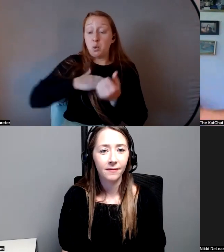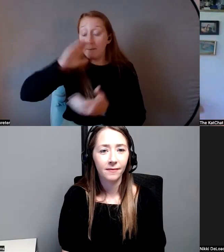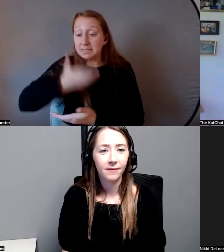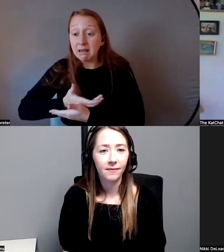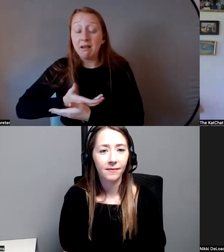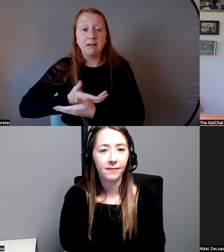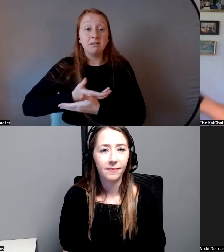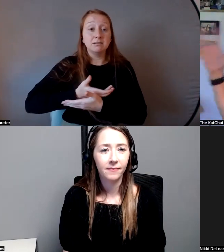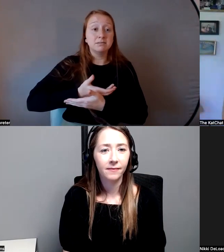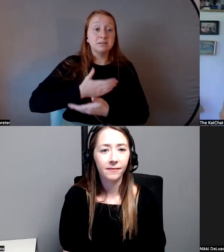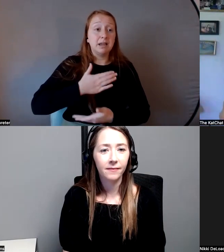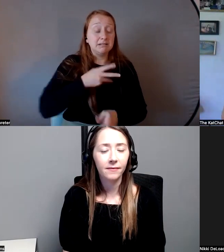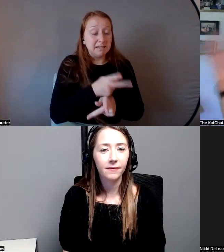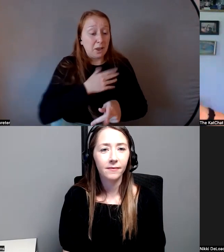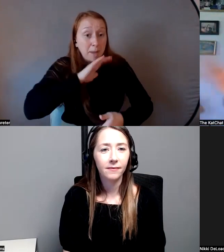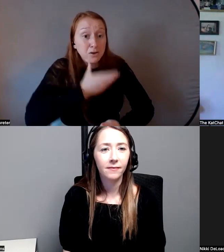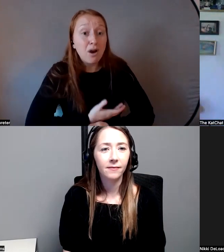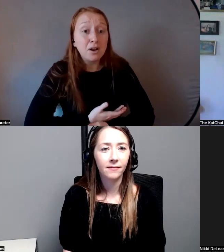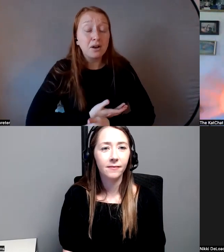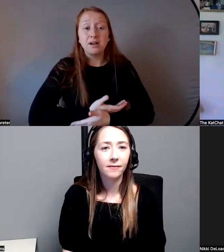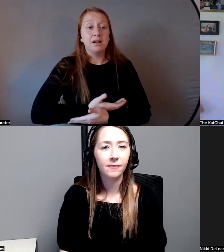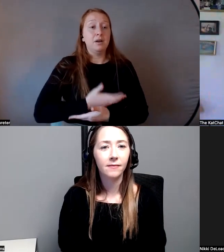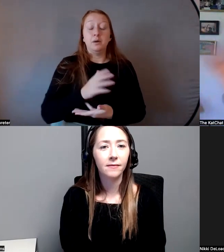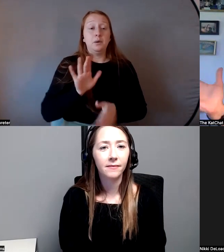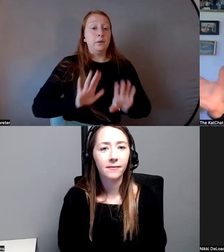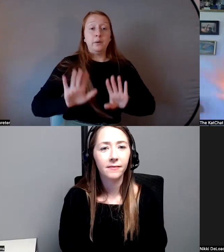to take care of my daughter. So it was just like,